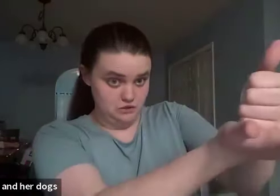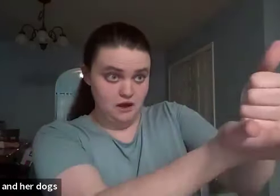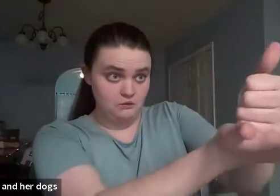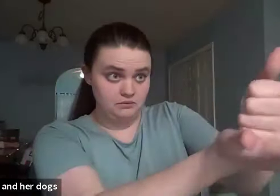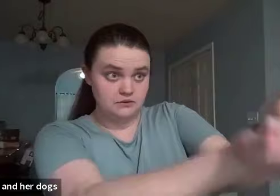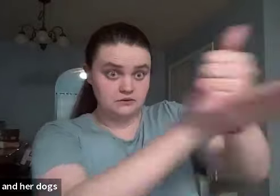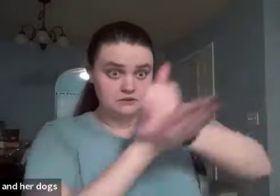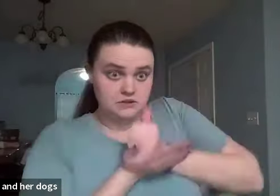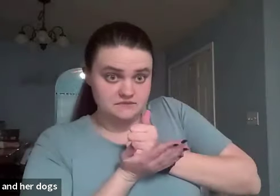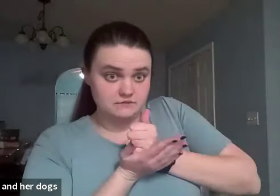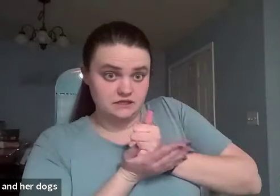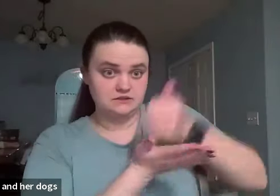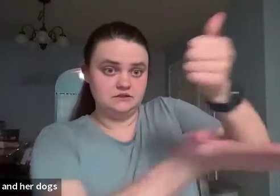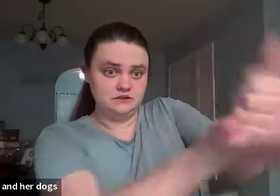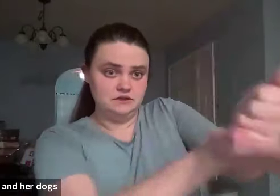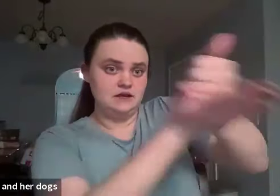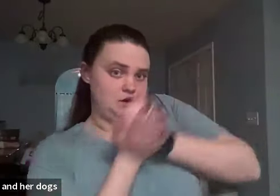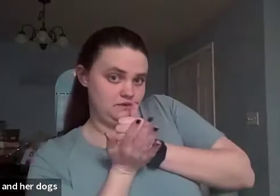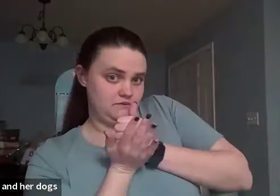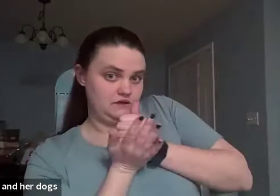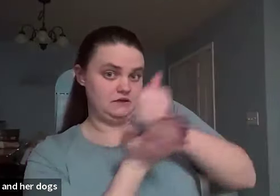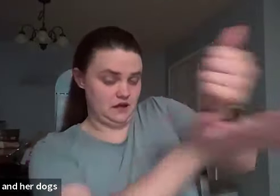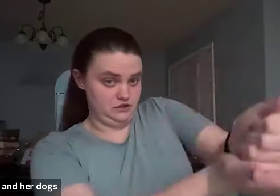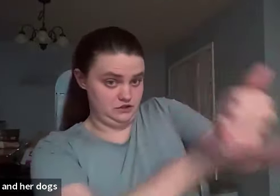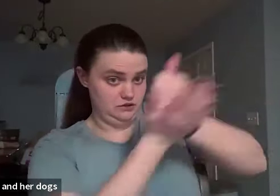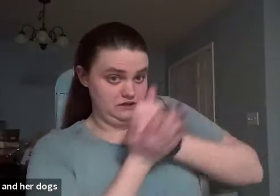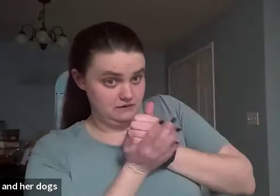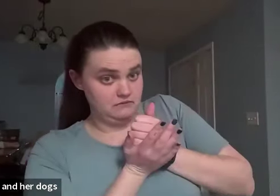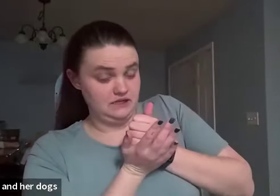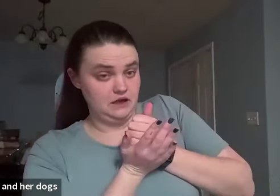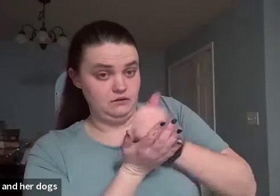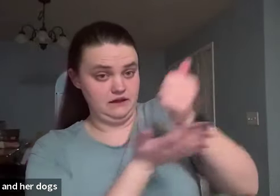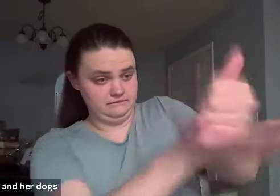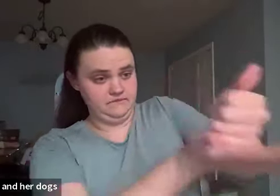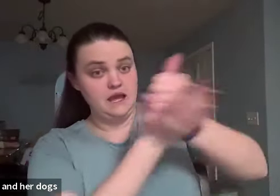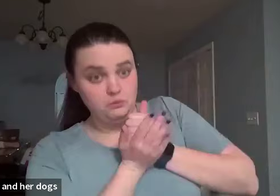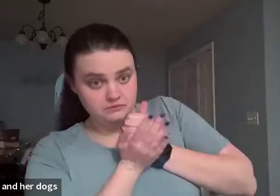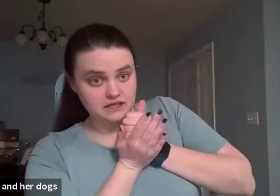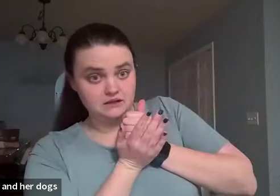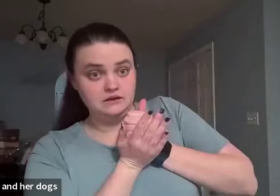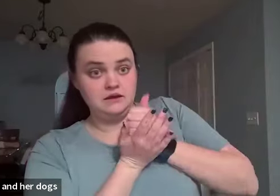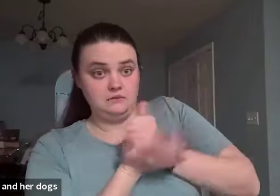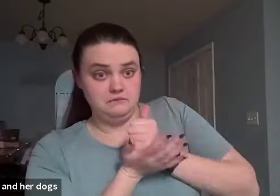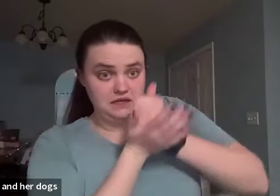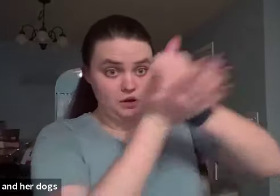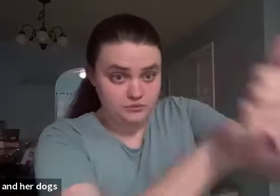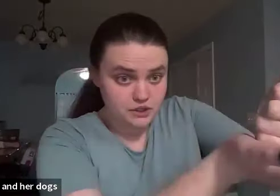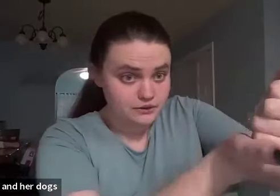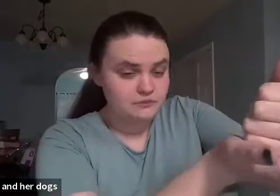you help, come to me, helping me. Like, do you need me to help? Like, help me help